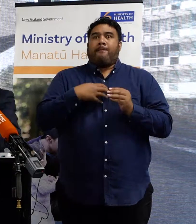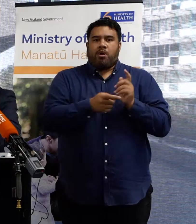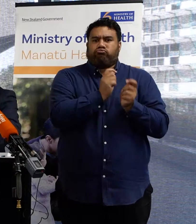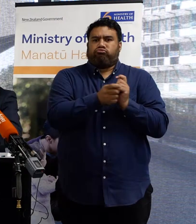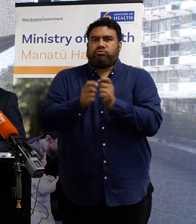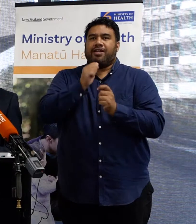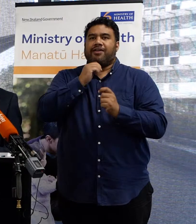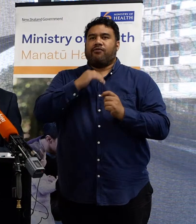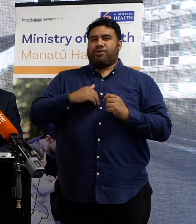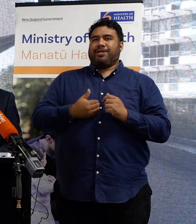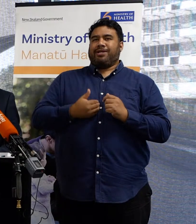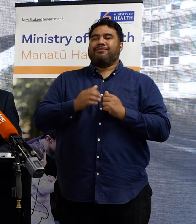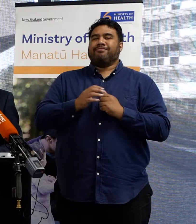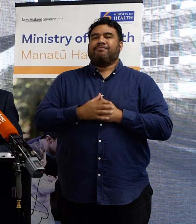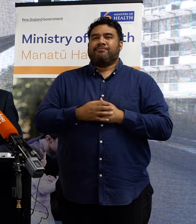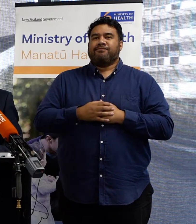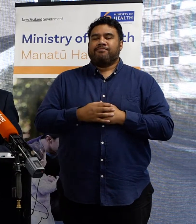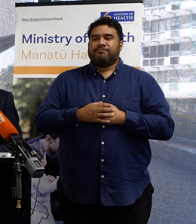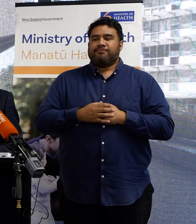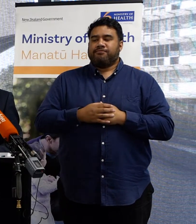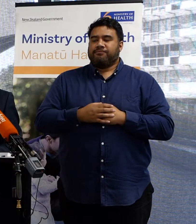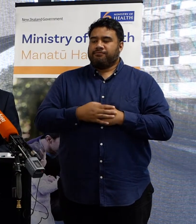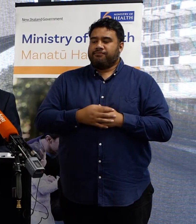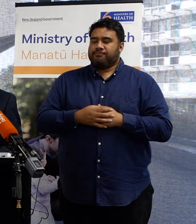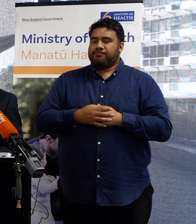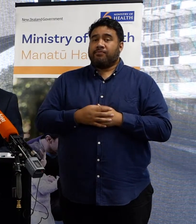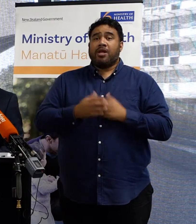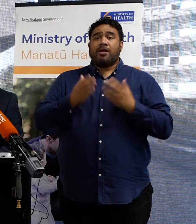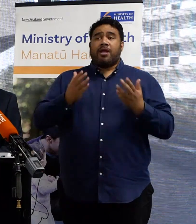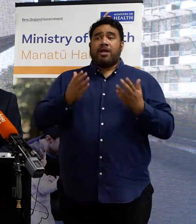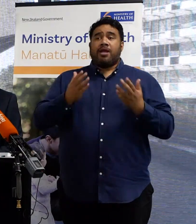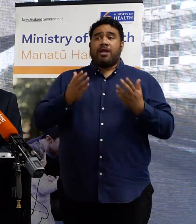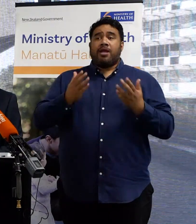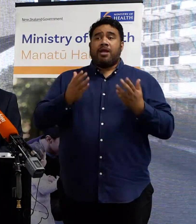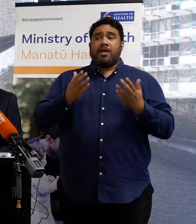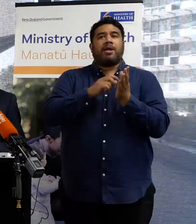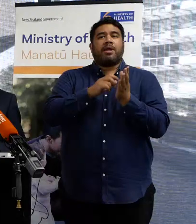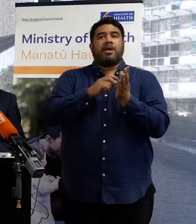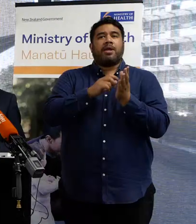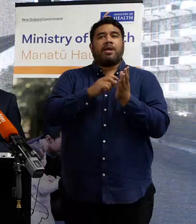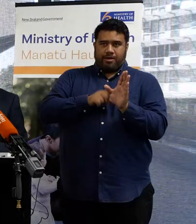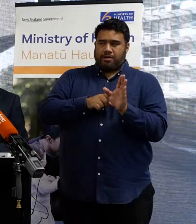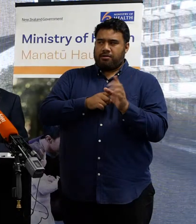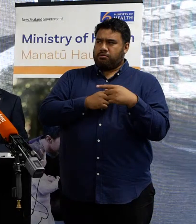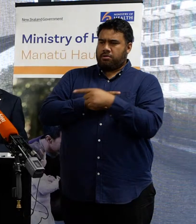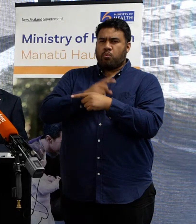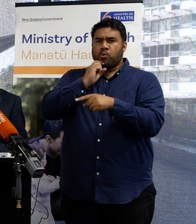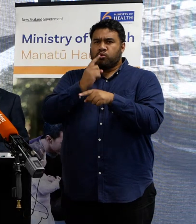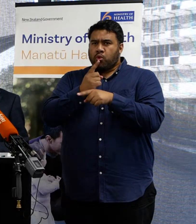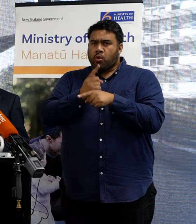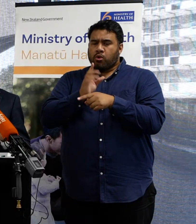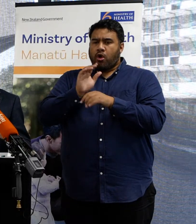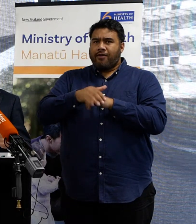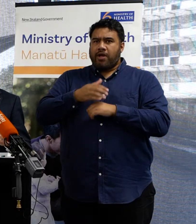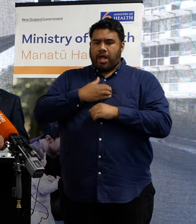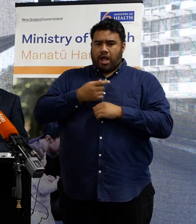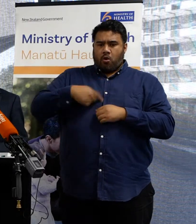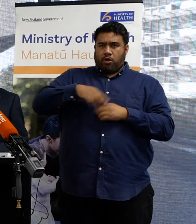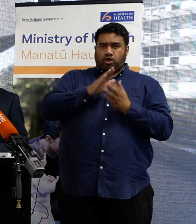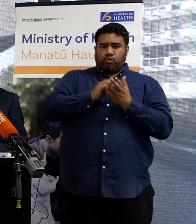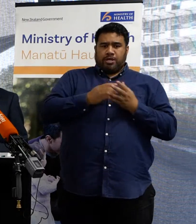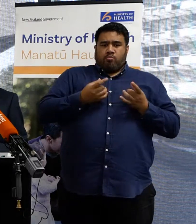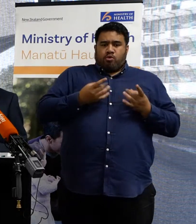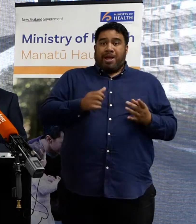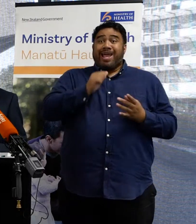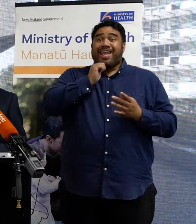which our district health boards have. I'm going to hand over to Dr. McElnay now a little bit more about our pandemic preparedness and a couple